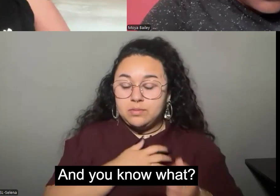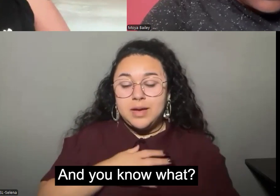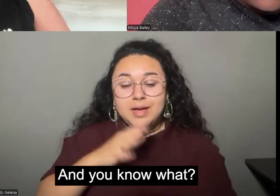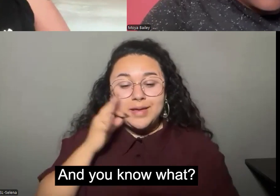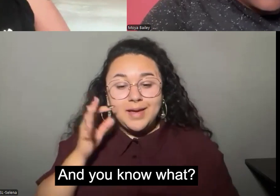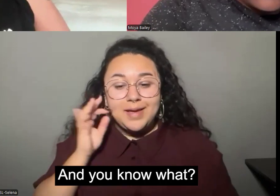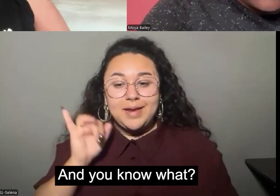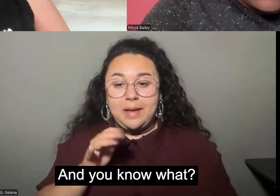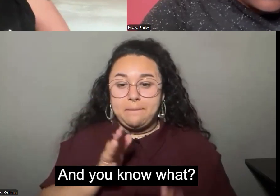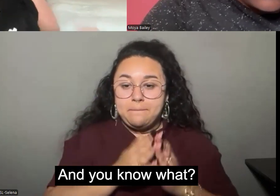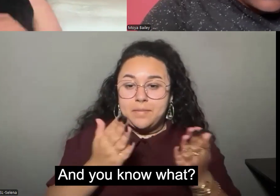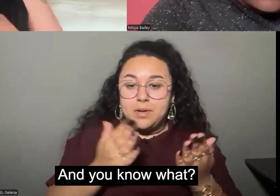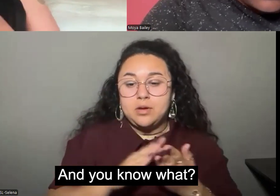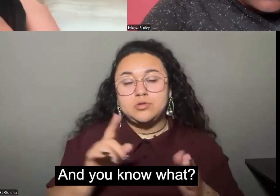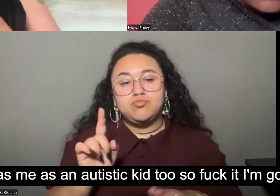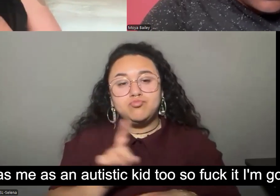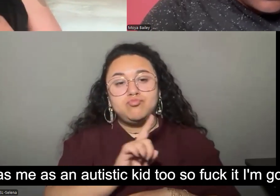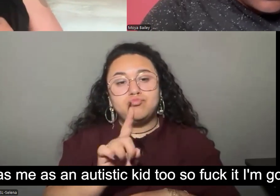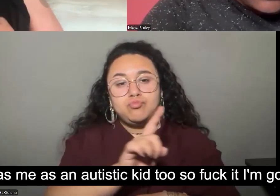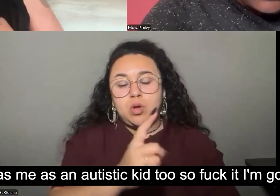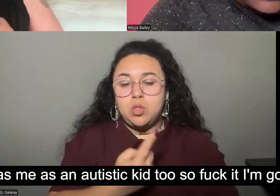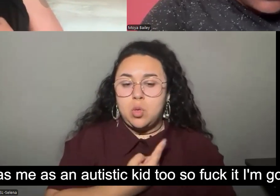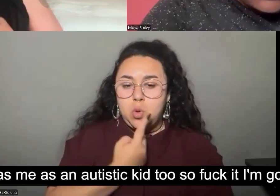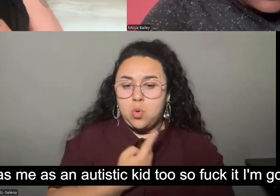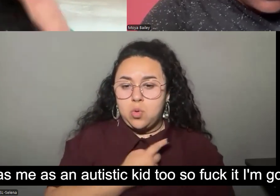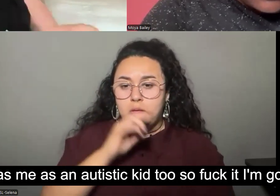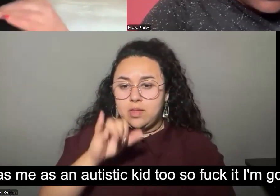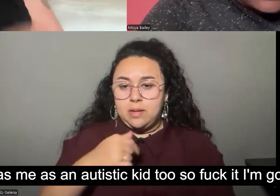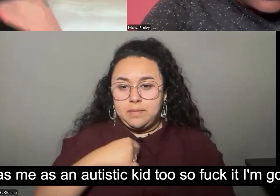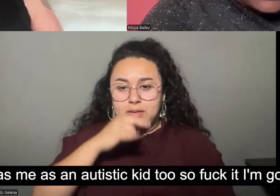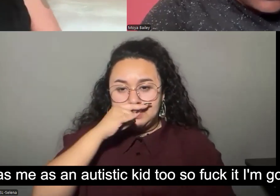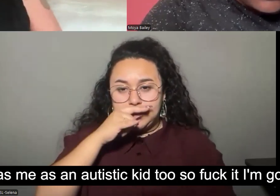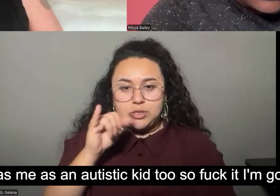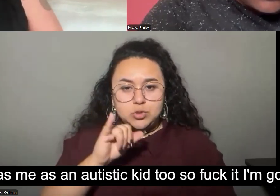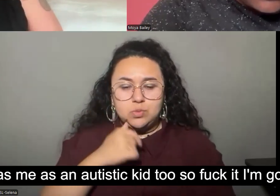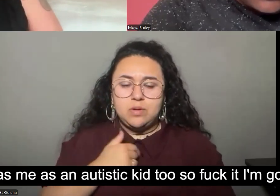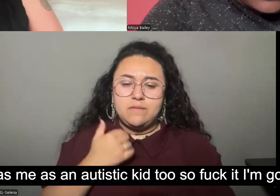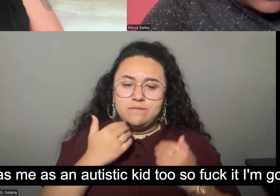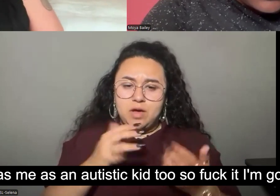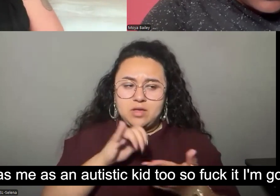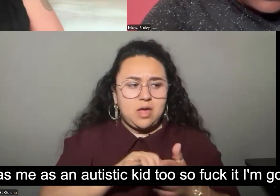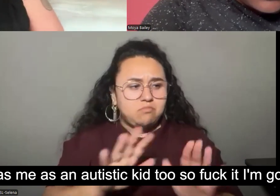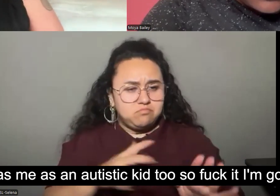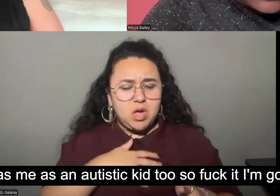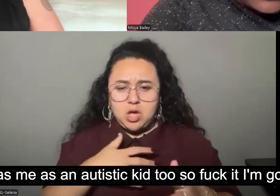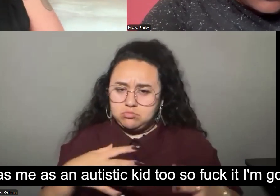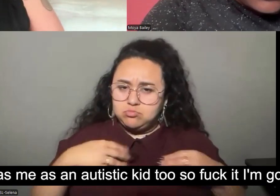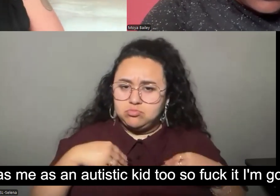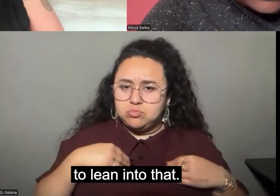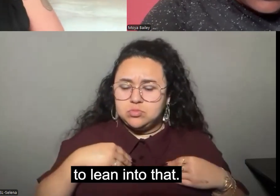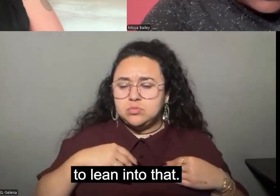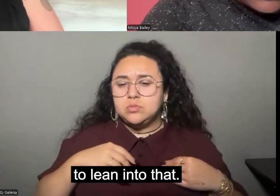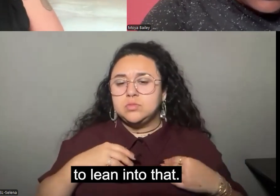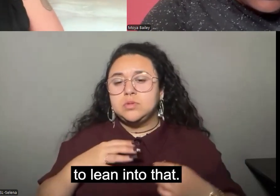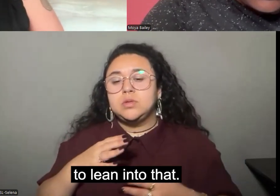and walking alone. And you know what? That was me as an autistic kid too, so fuck it. I'm gonna lean into that. And also with some of the